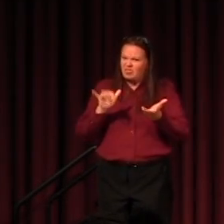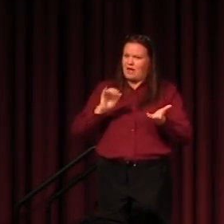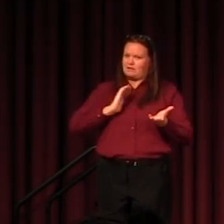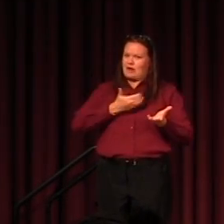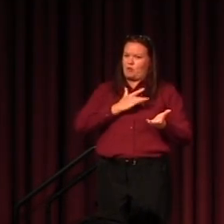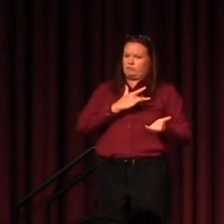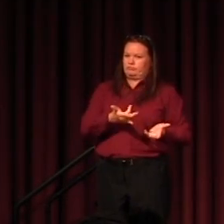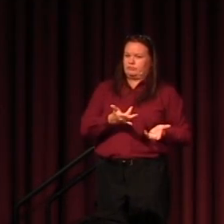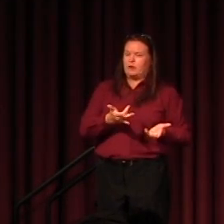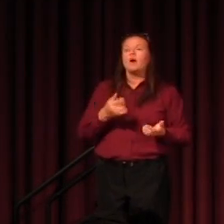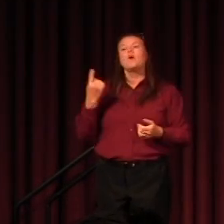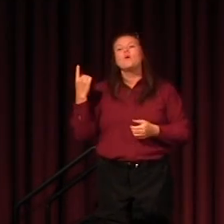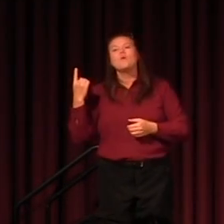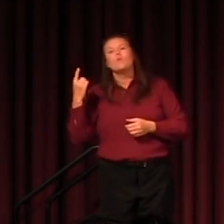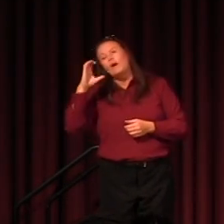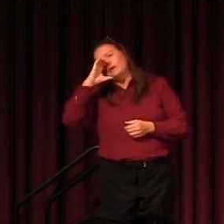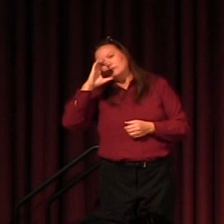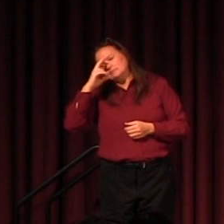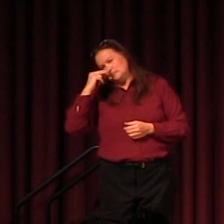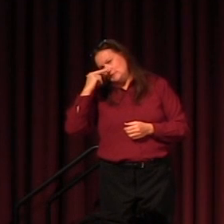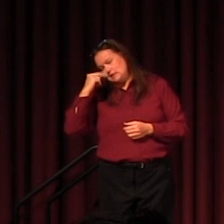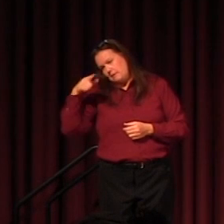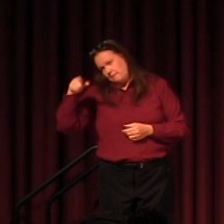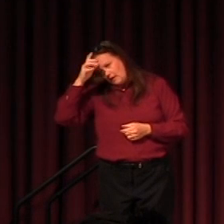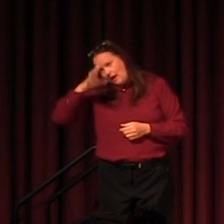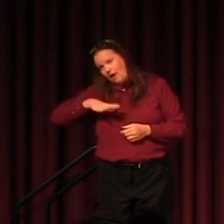There's a stand-up comedian who's like,